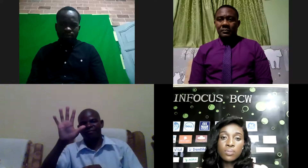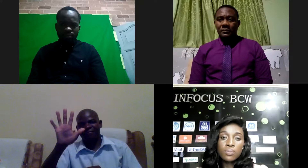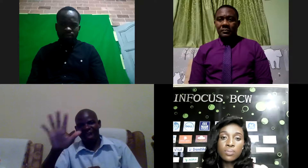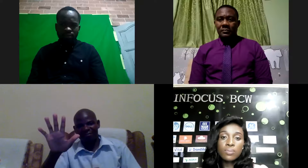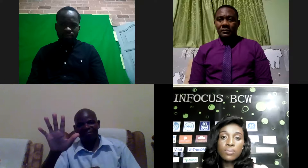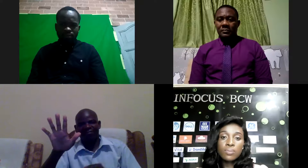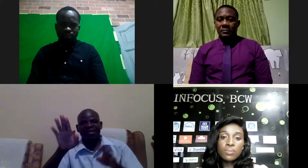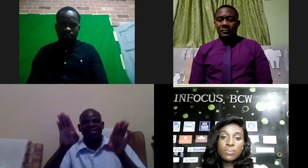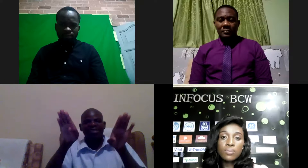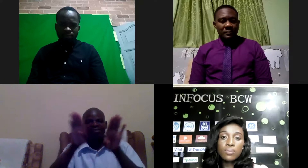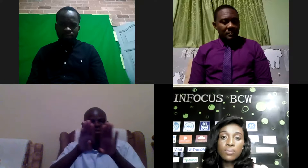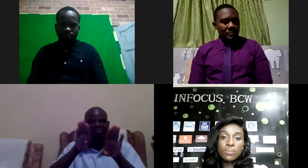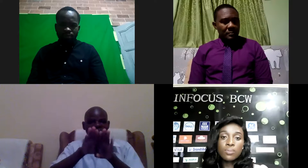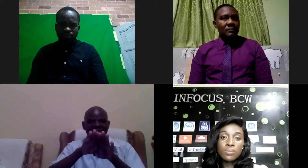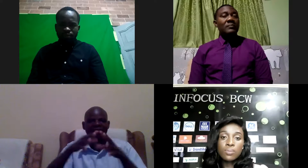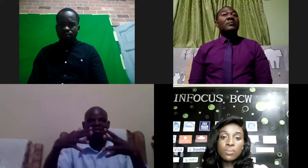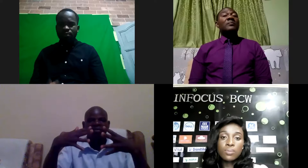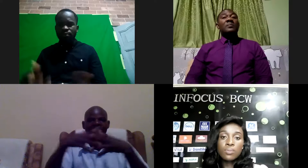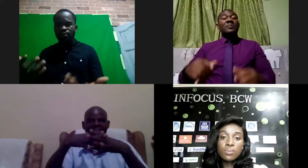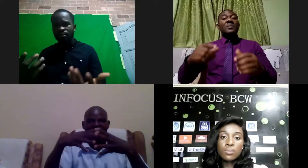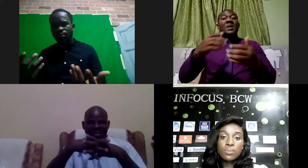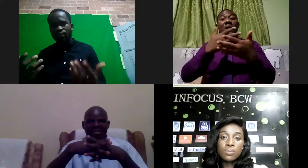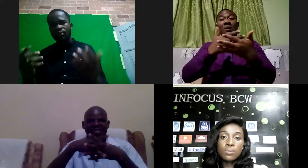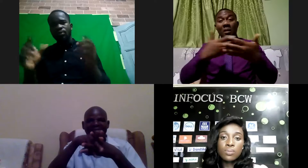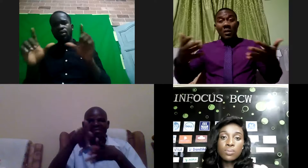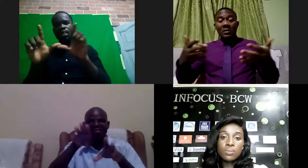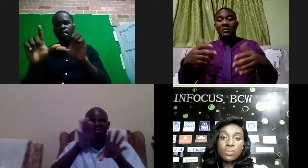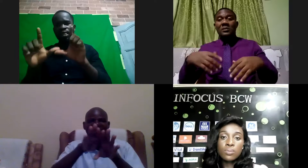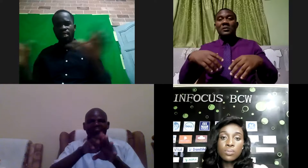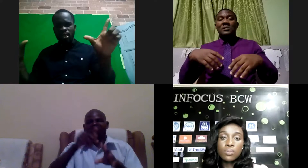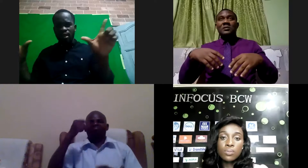Okay, for language acquisition, it helps.